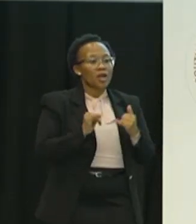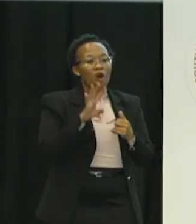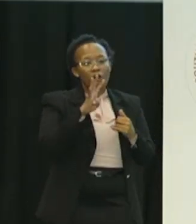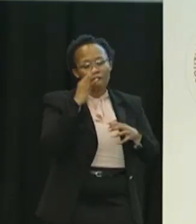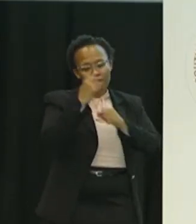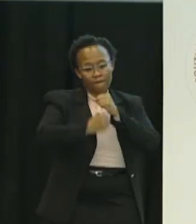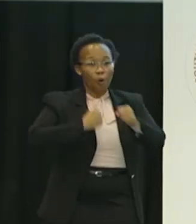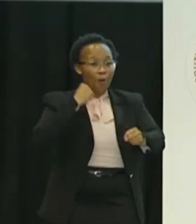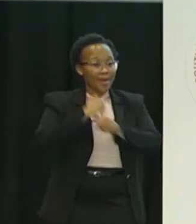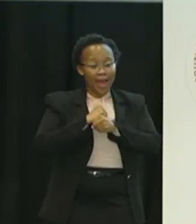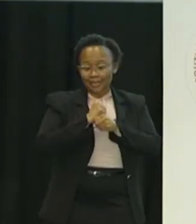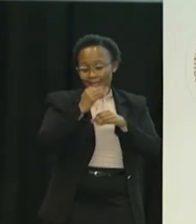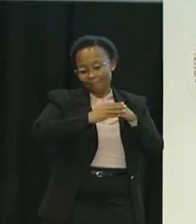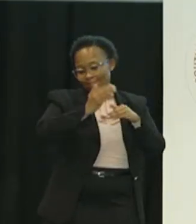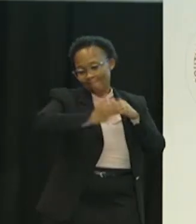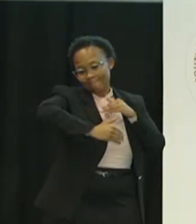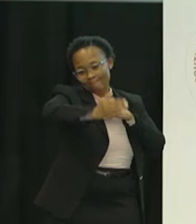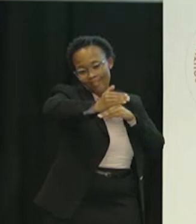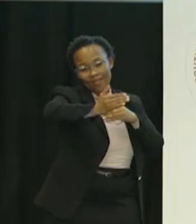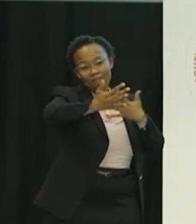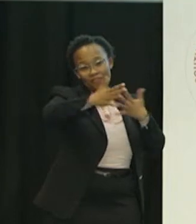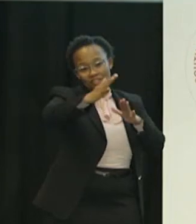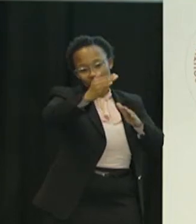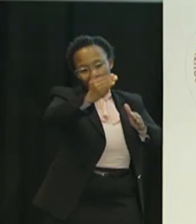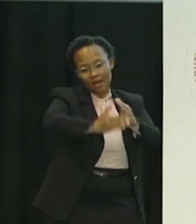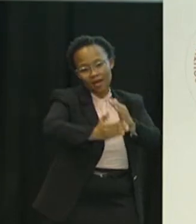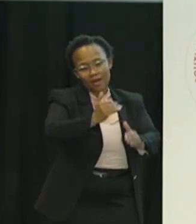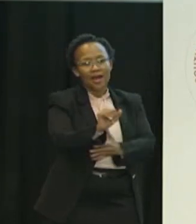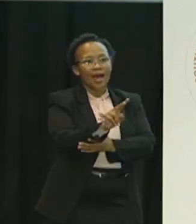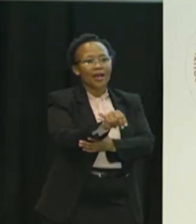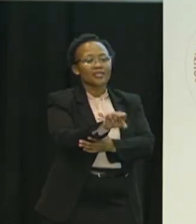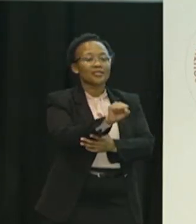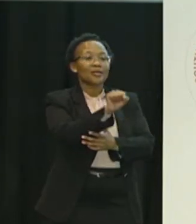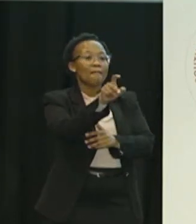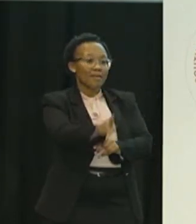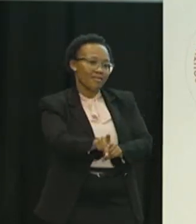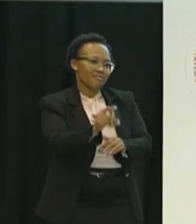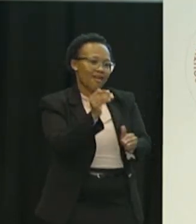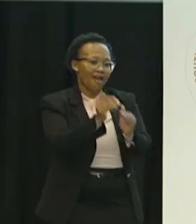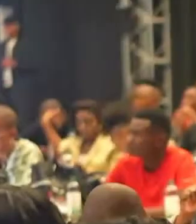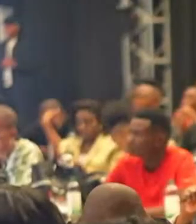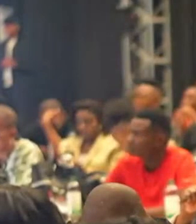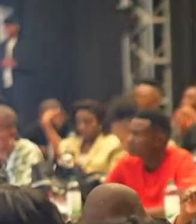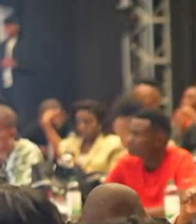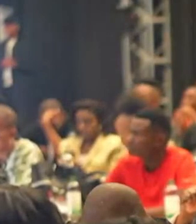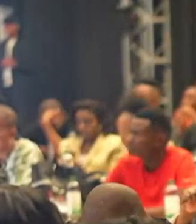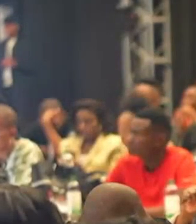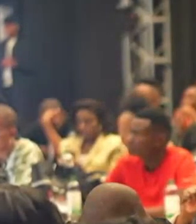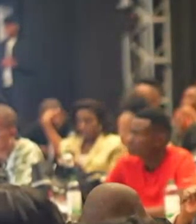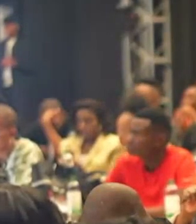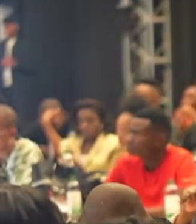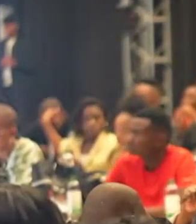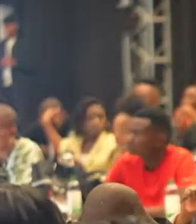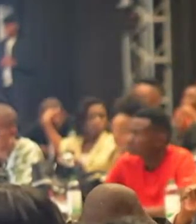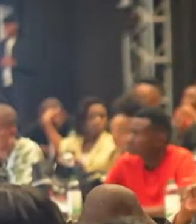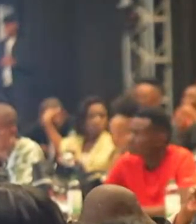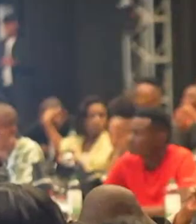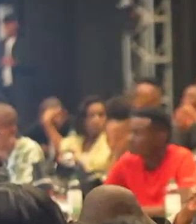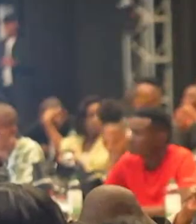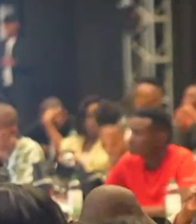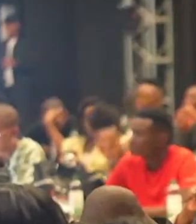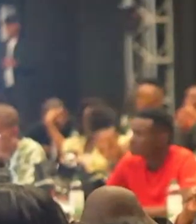to go towards the end of our NSP, since we've already started April 2023 and we're going until